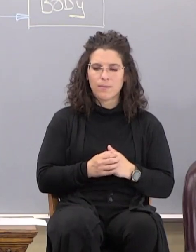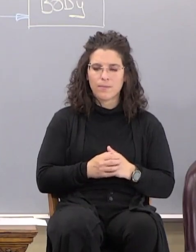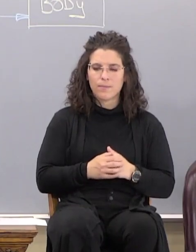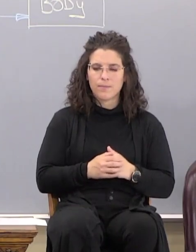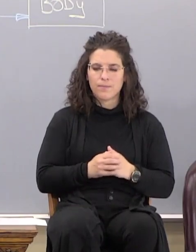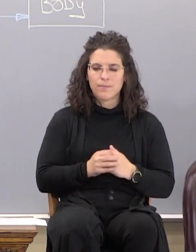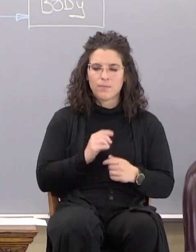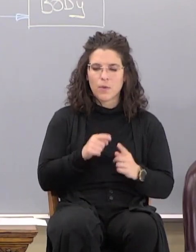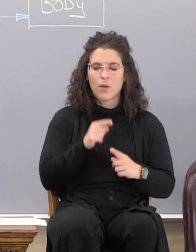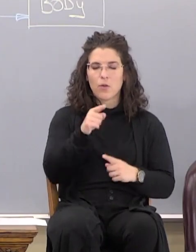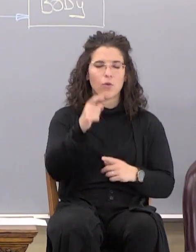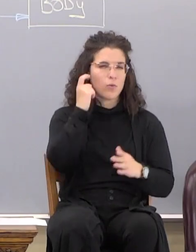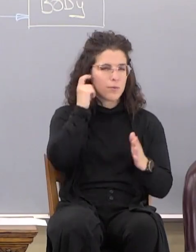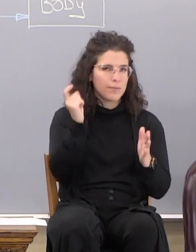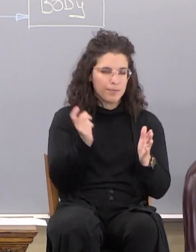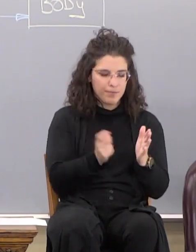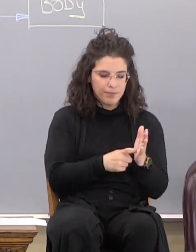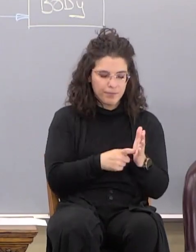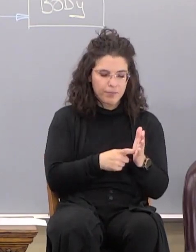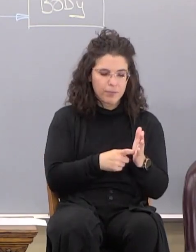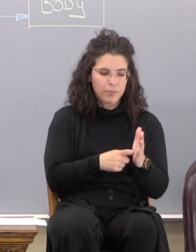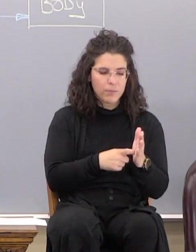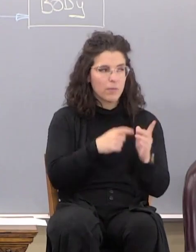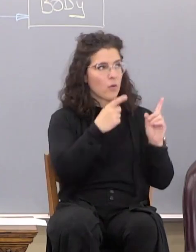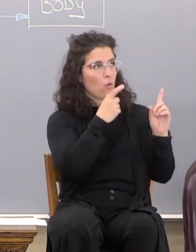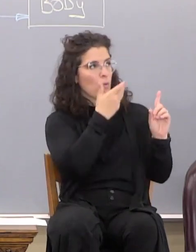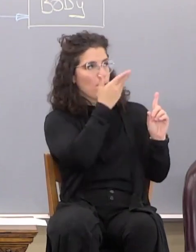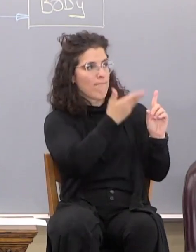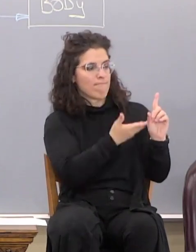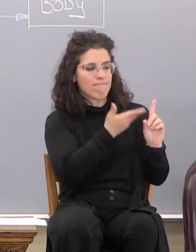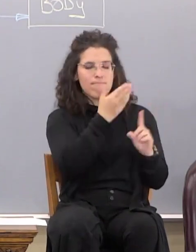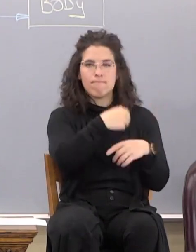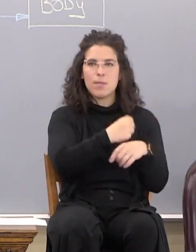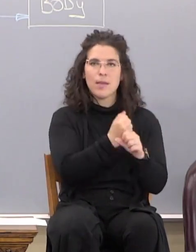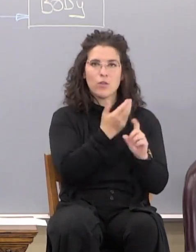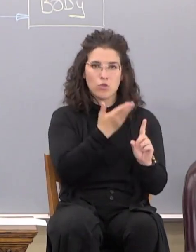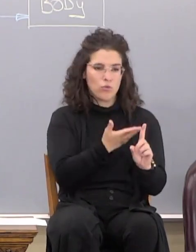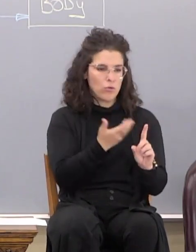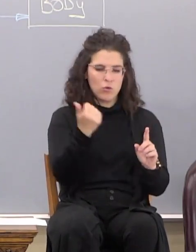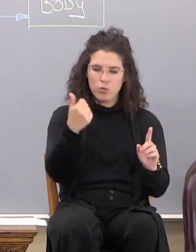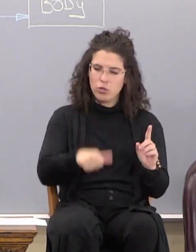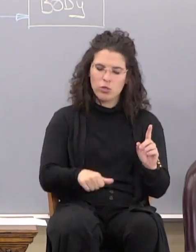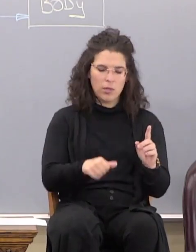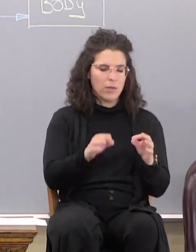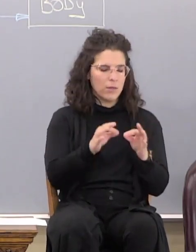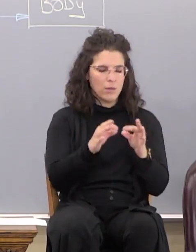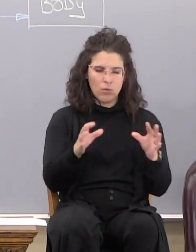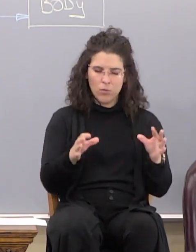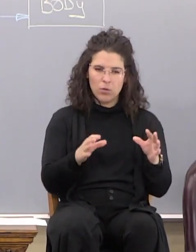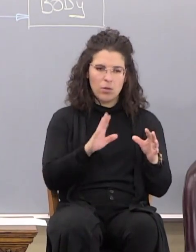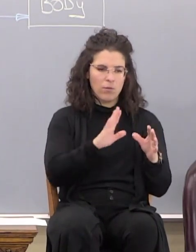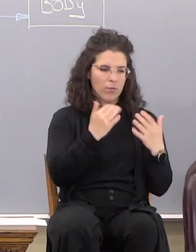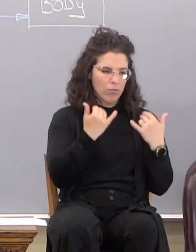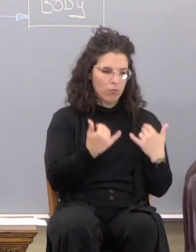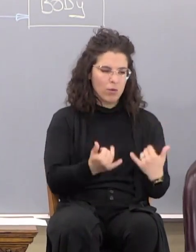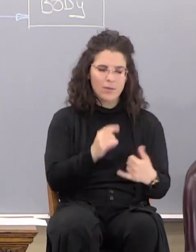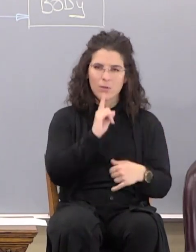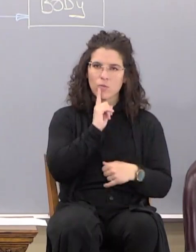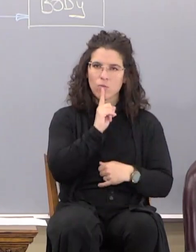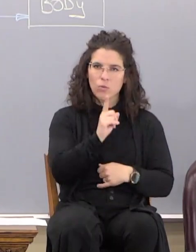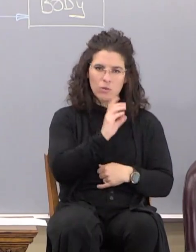When you recognize who He's made you and you reject as unworthy of your present real